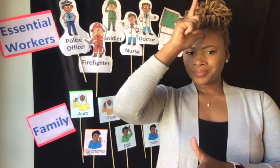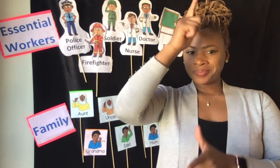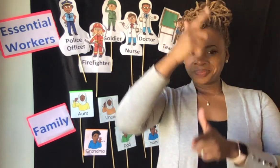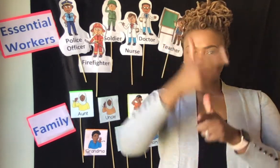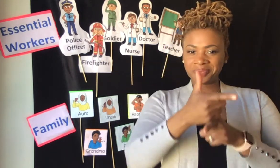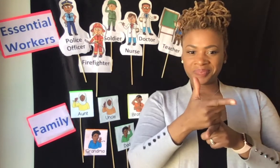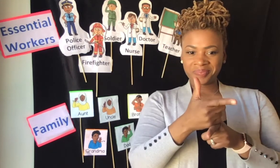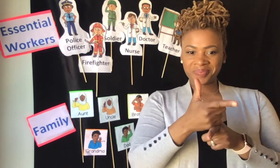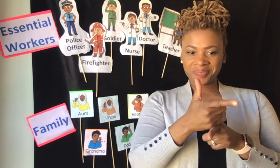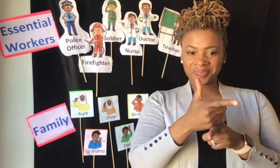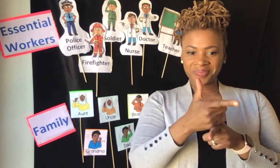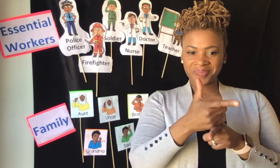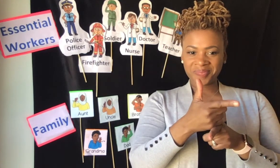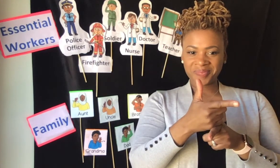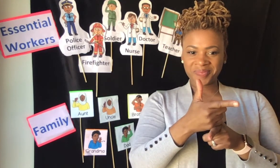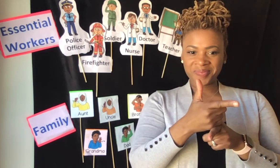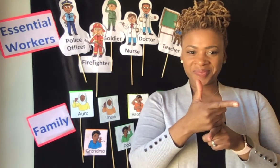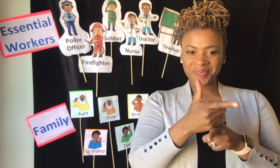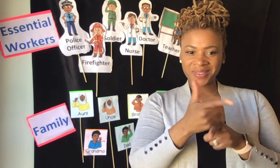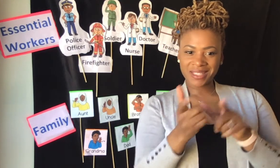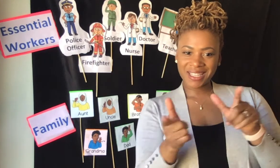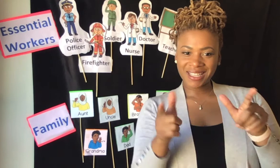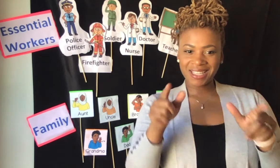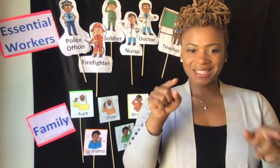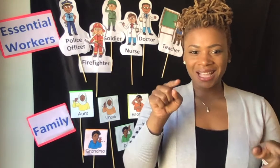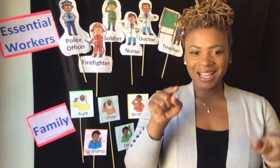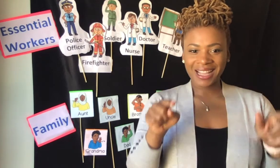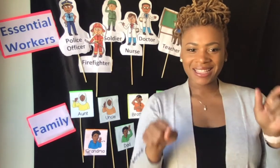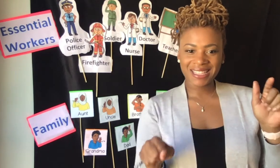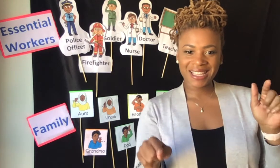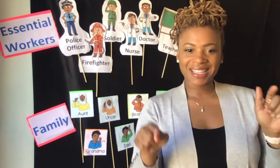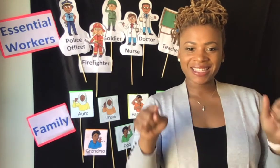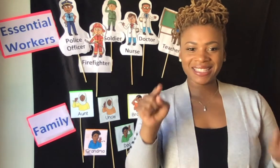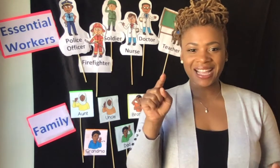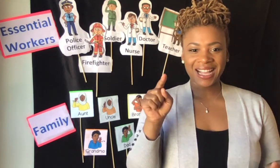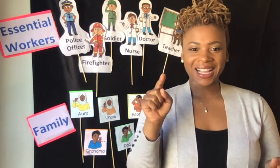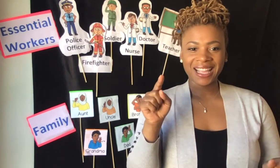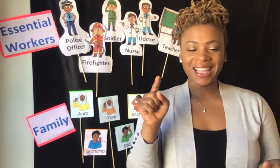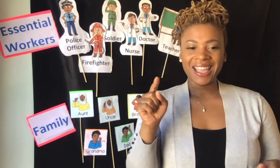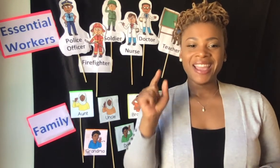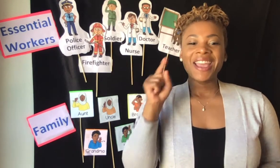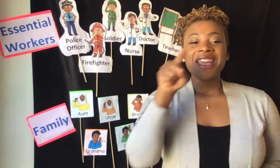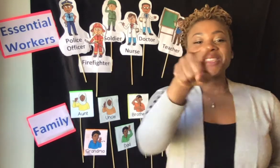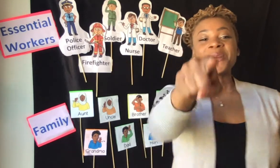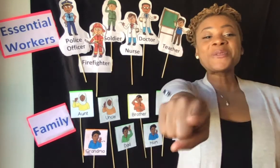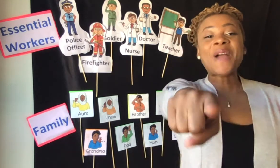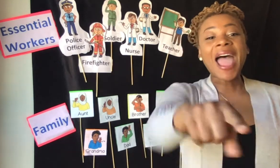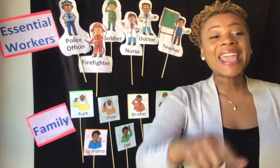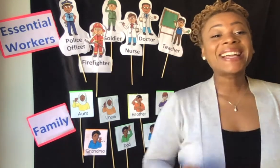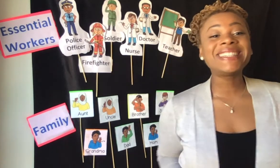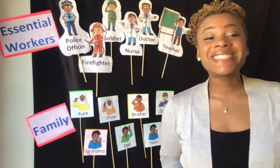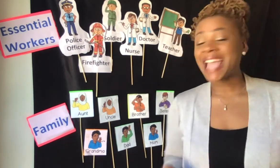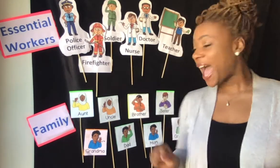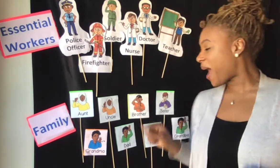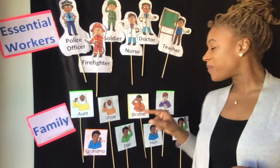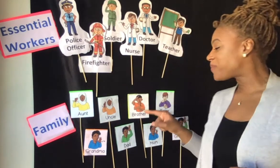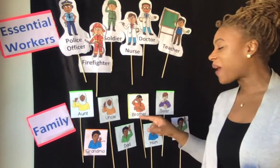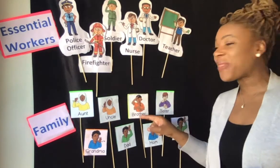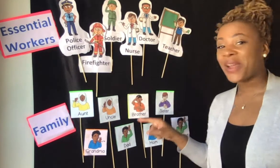Tick tock, tick tock. You're right. Good job,